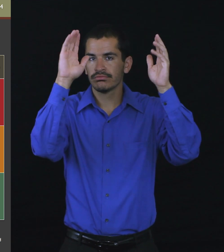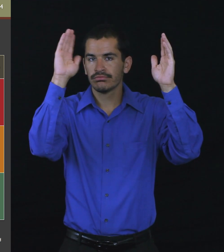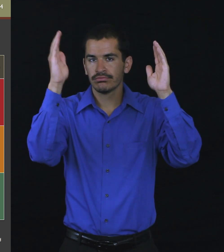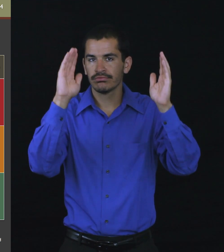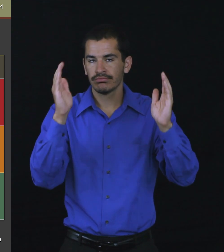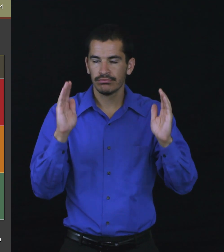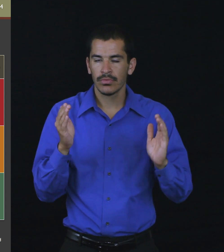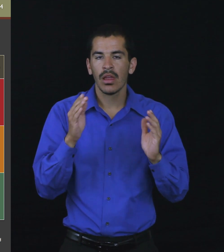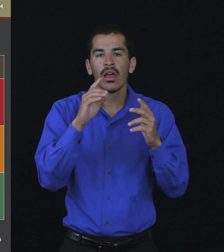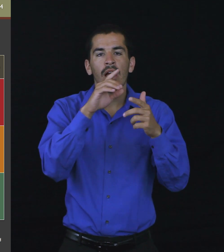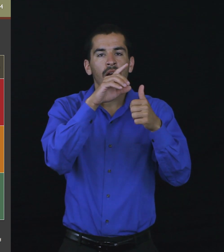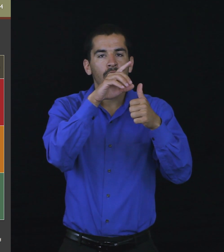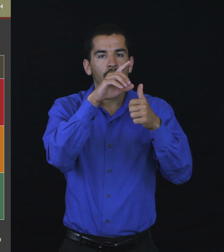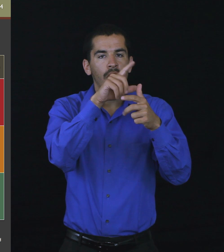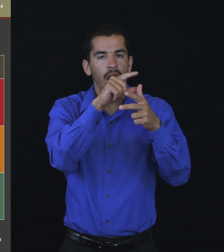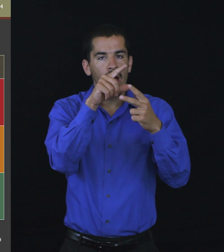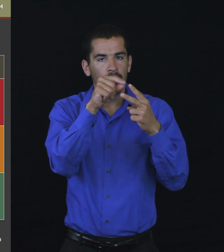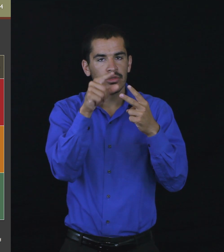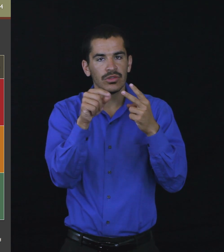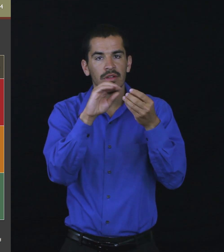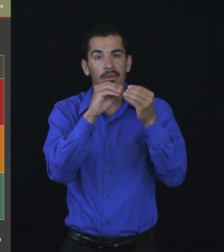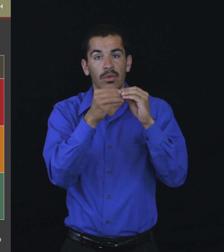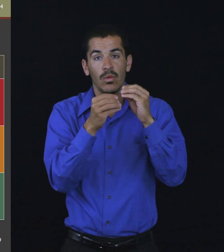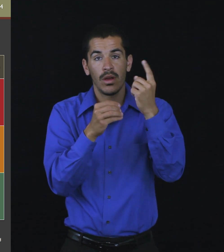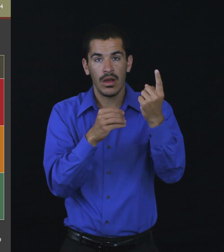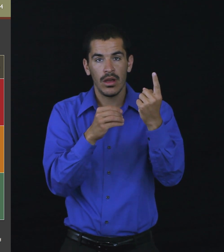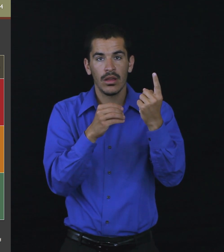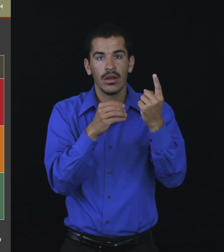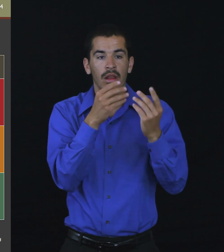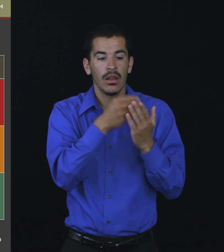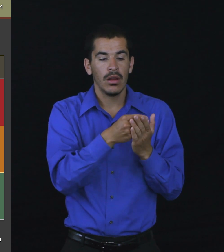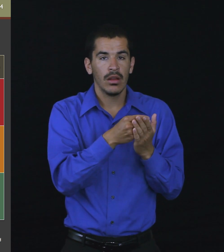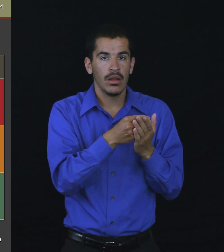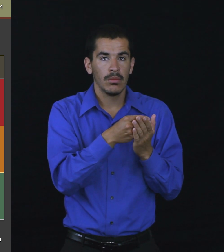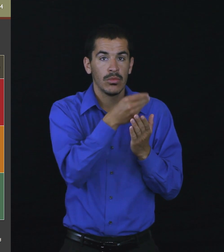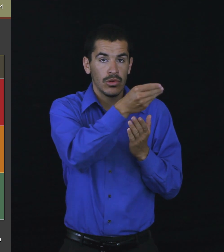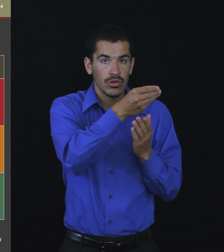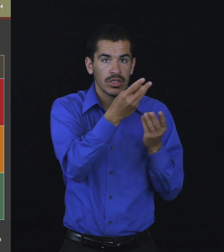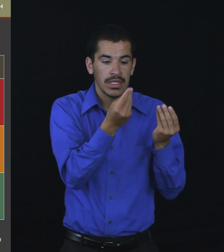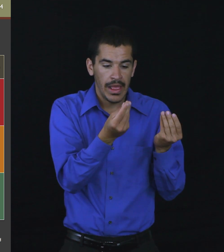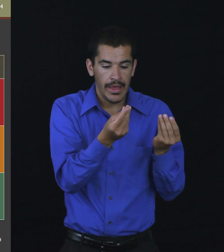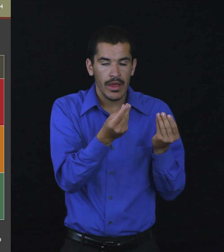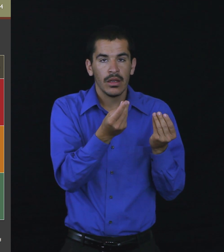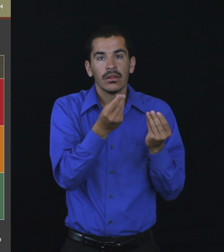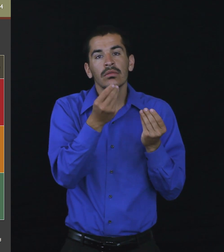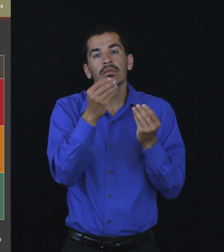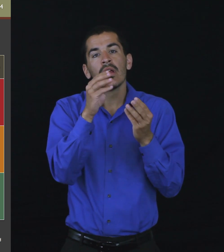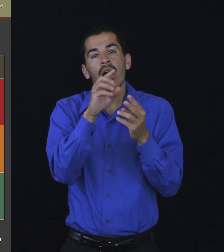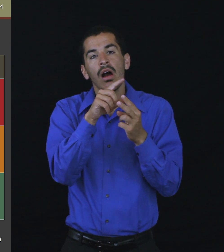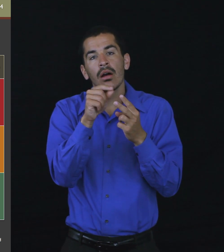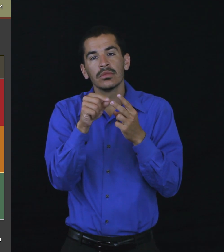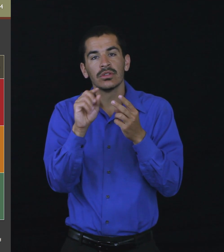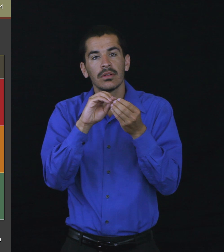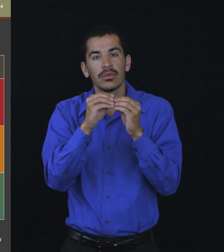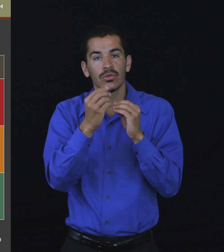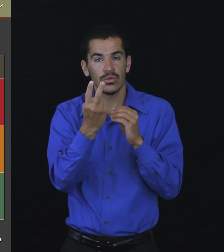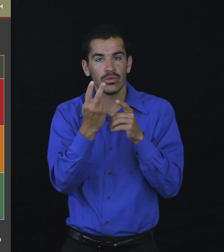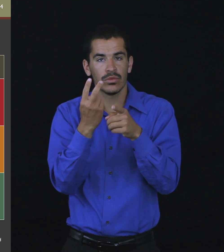Option 1, purchase land. Option 2, use PCD